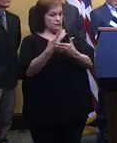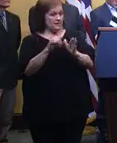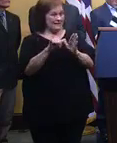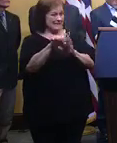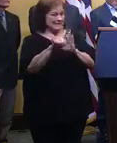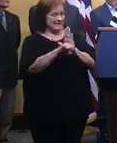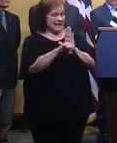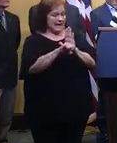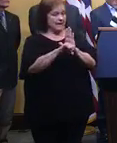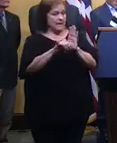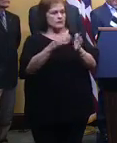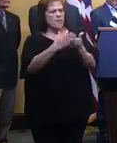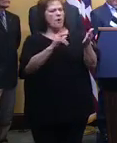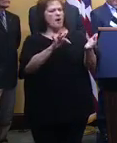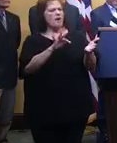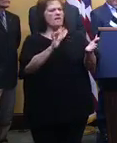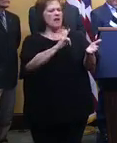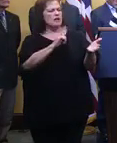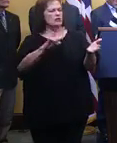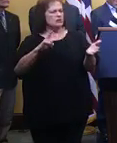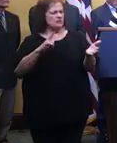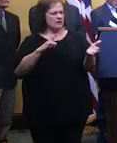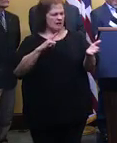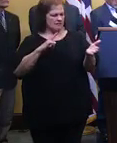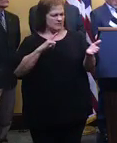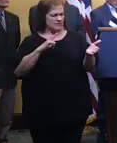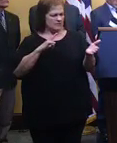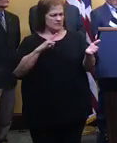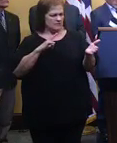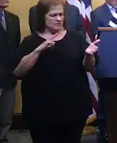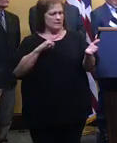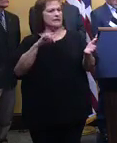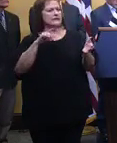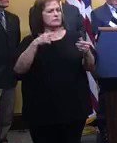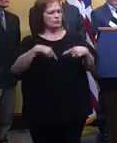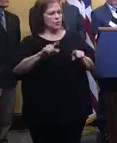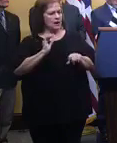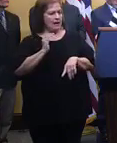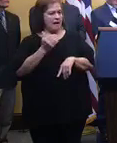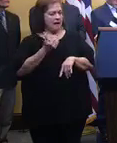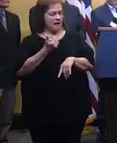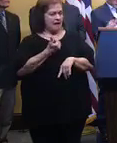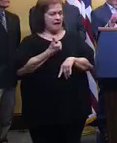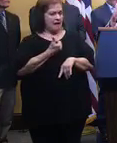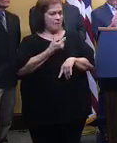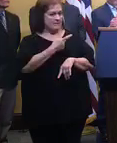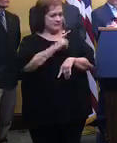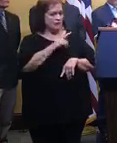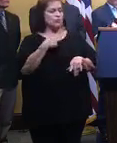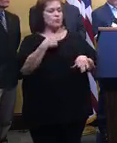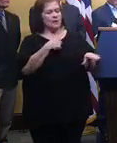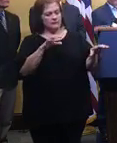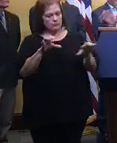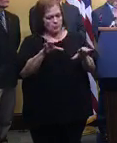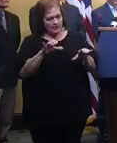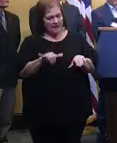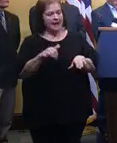was a part of our legislative agenda that our local delegation was able to get passed. We working very